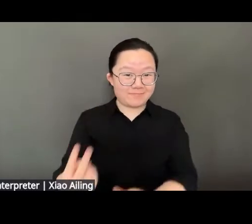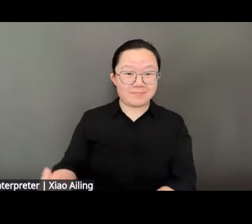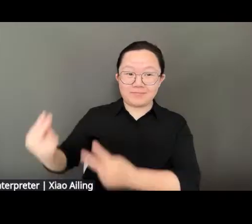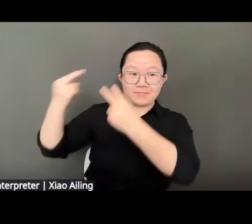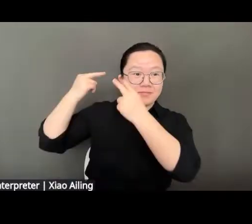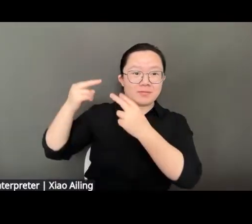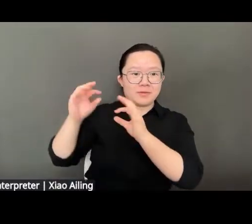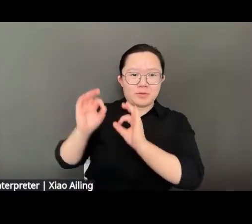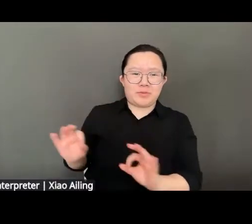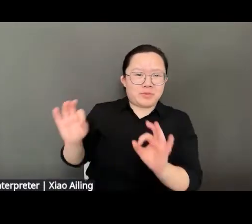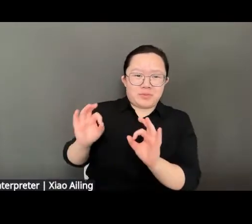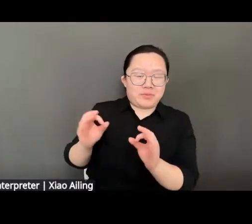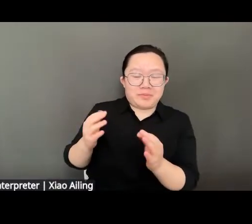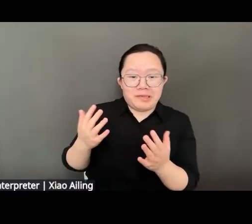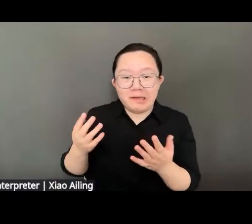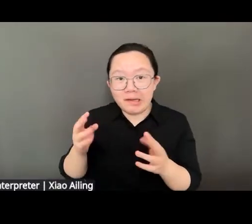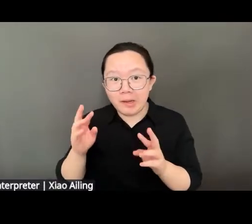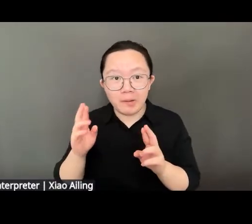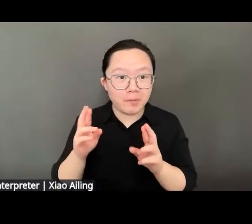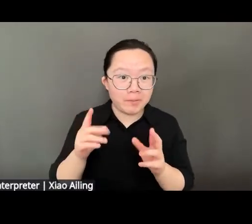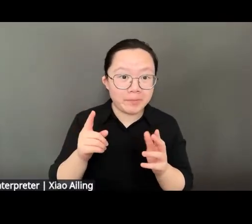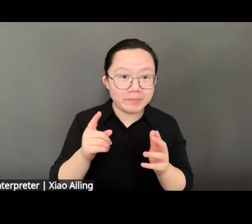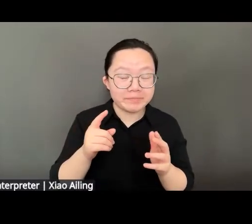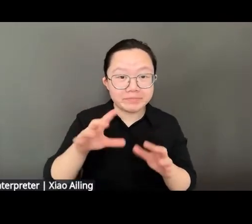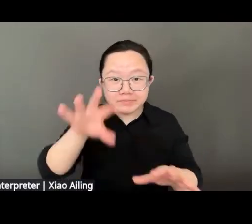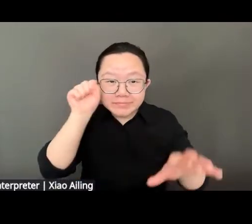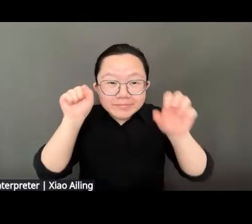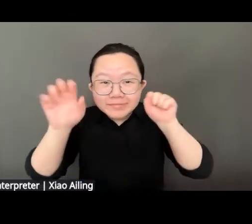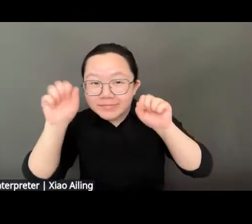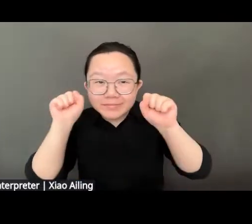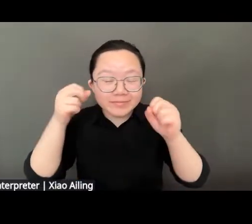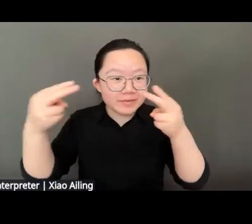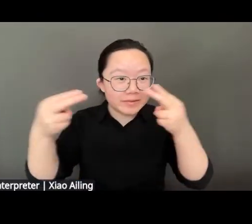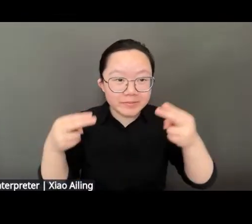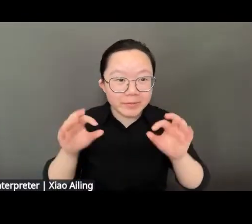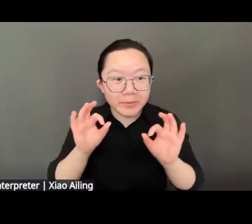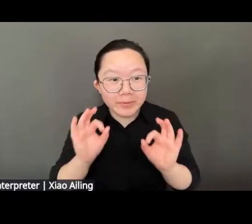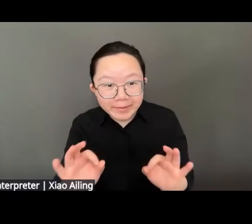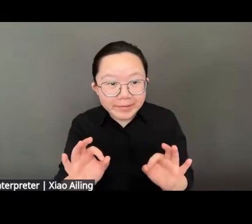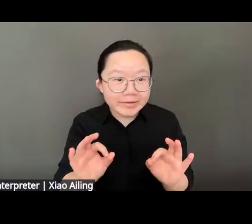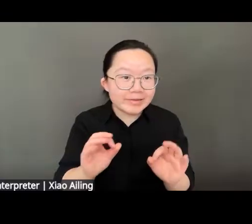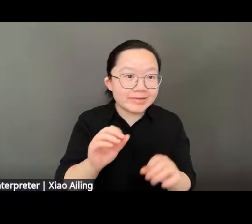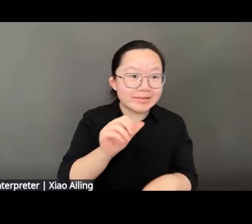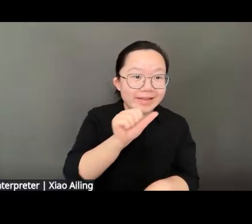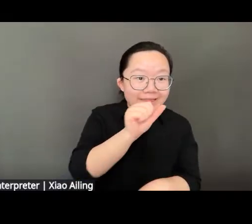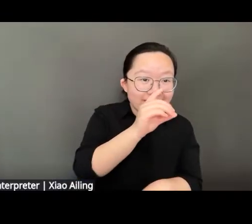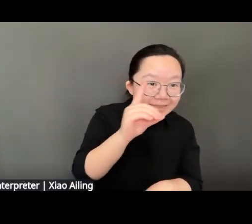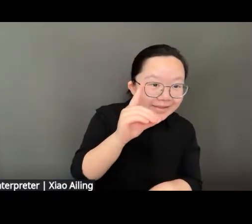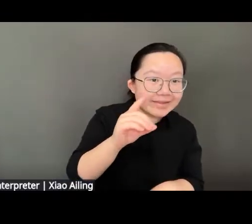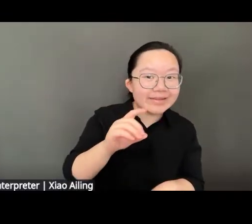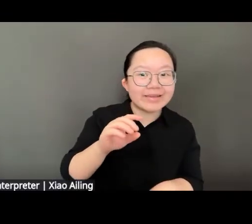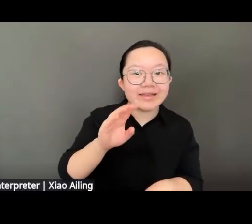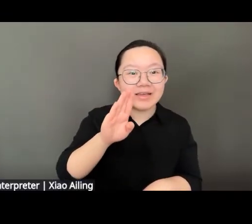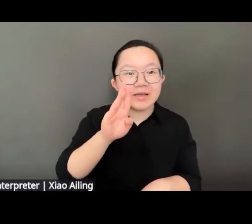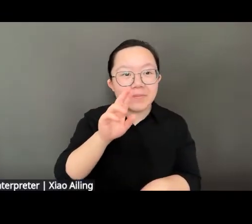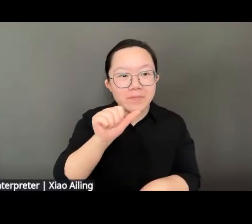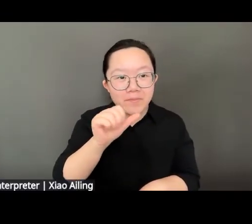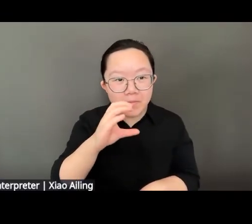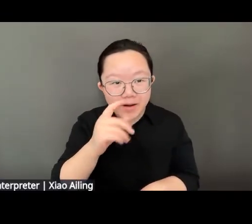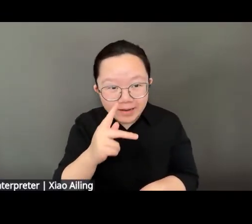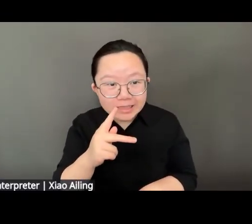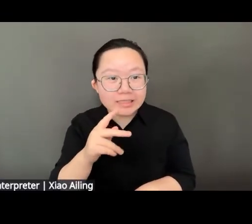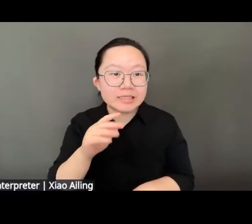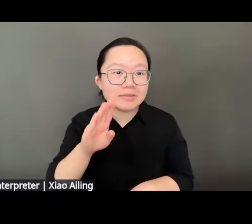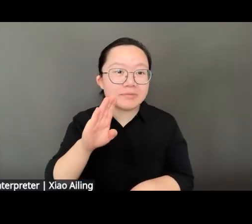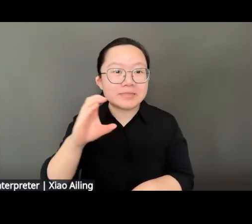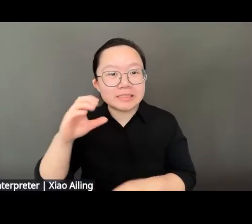reading through the names. ADD, BRAC, BBC Media Action, Humanity and Inclusion,